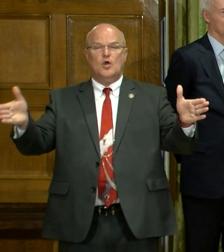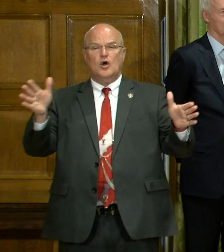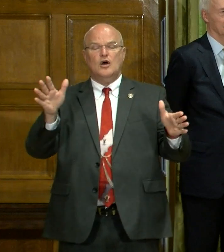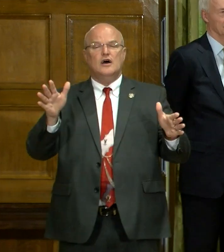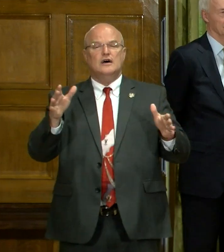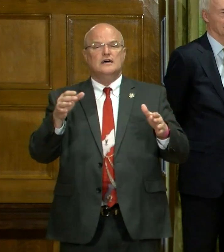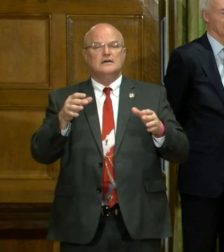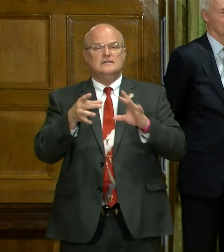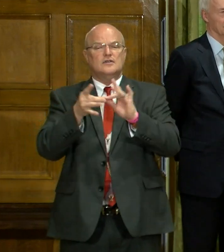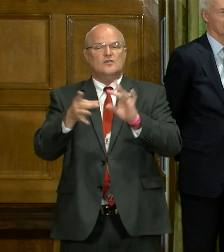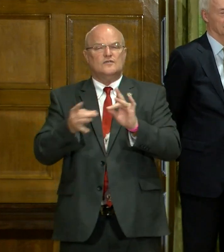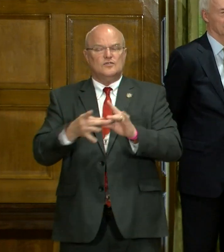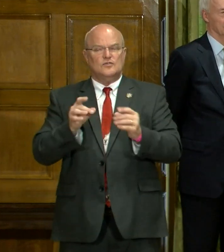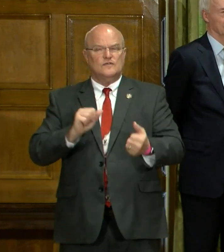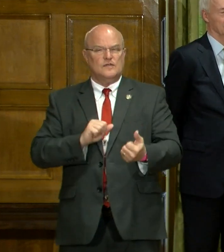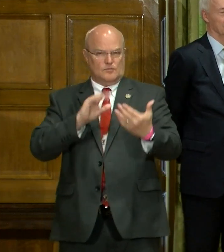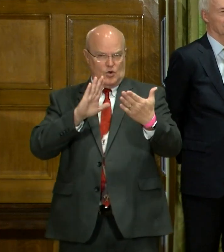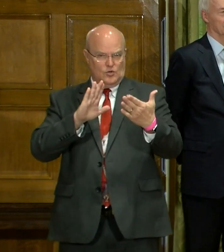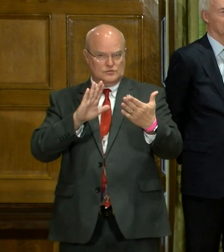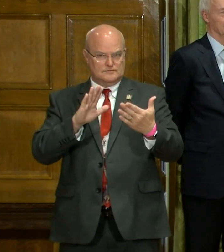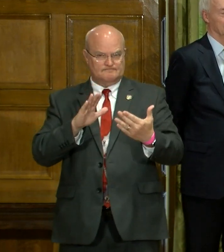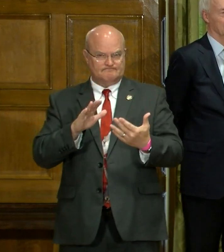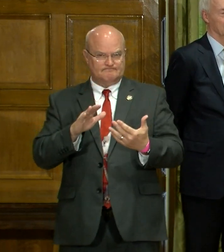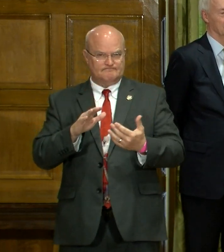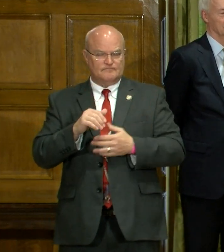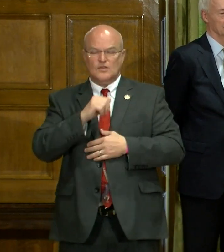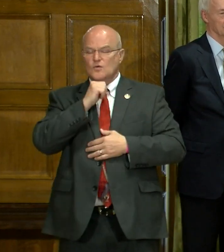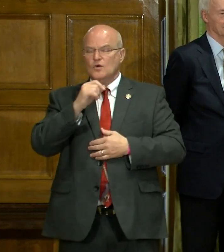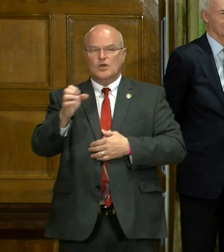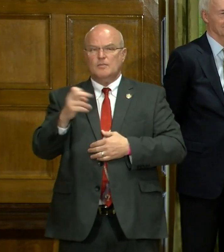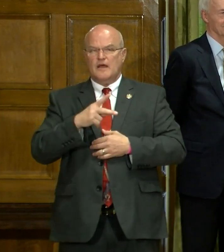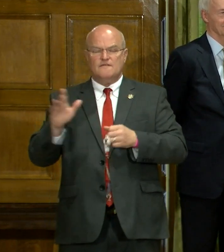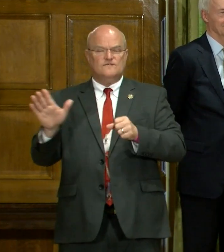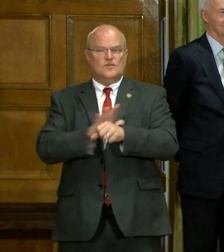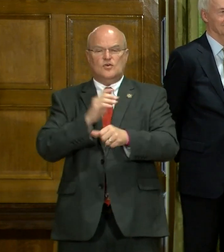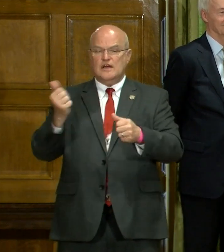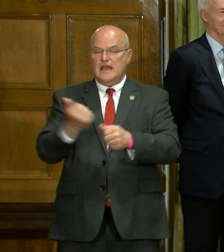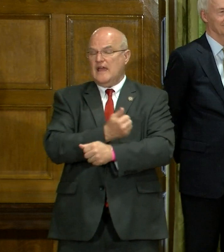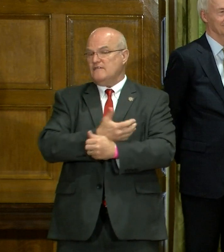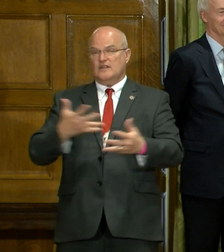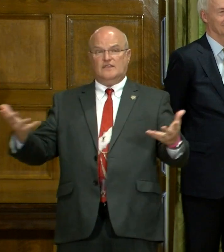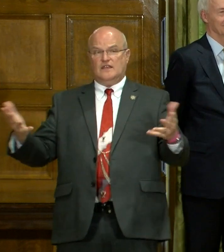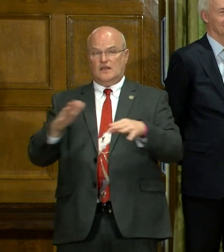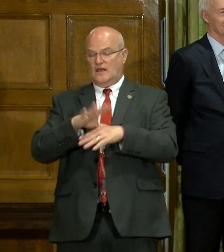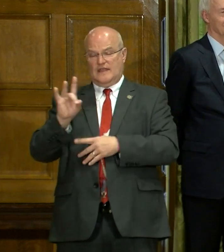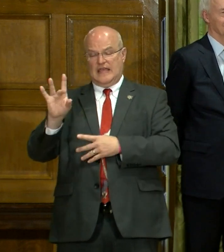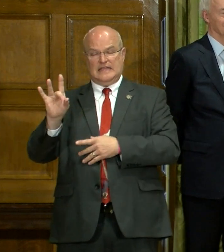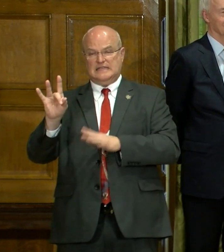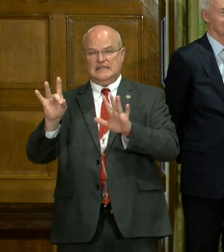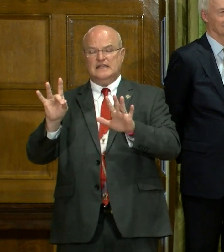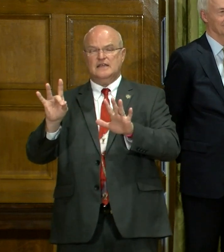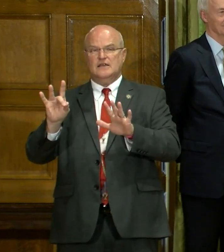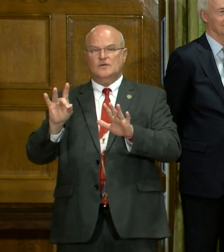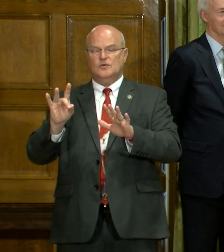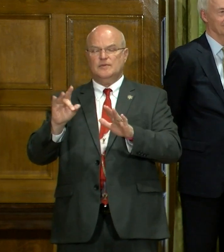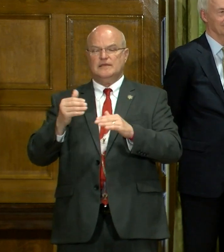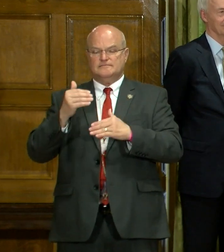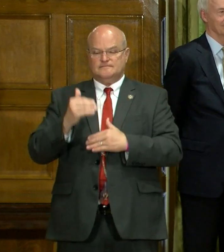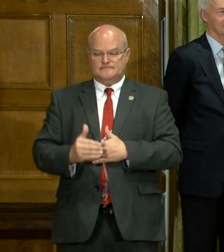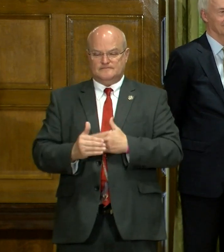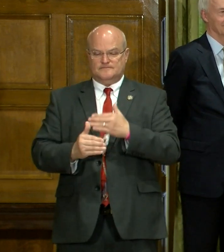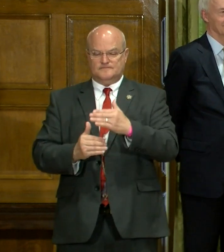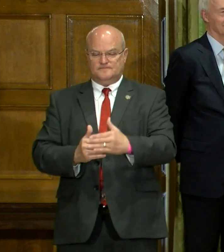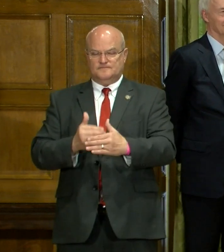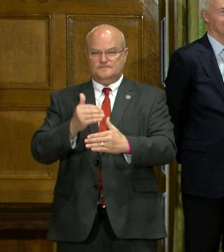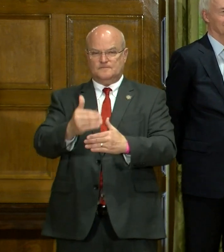of the staged approach. We won't go back to full everything on the 18th. It'll be a staged approach.